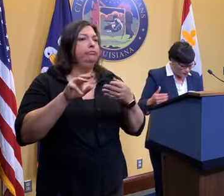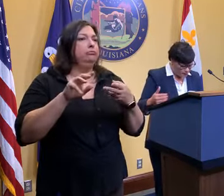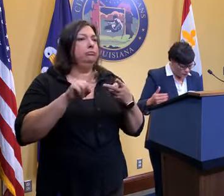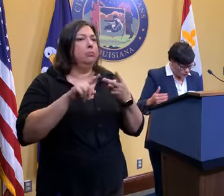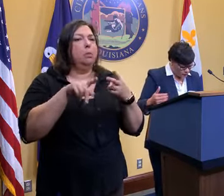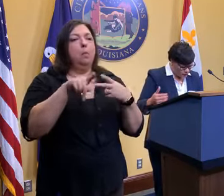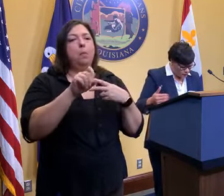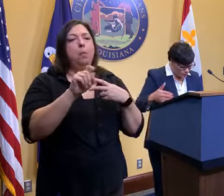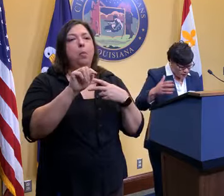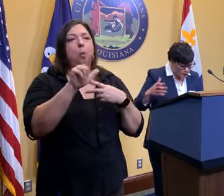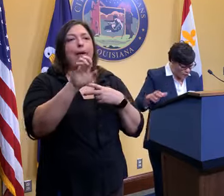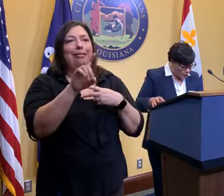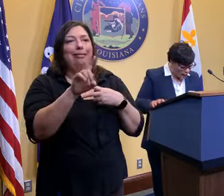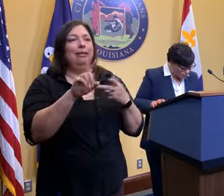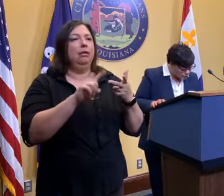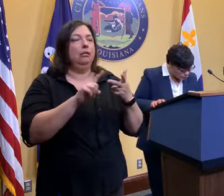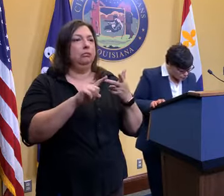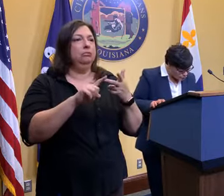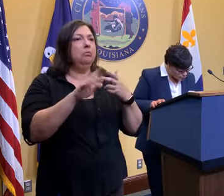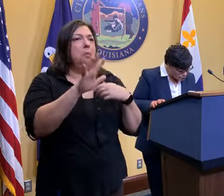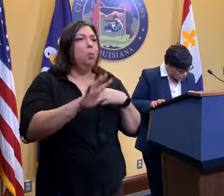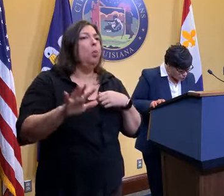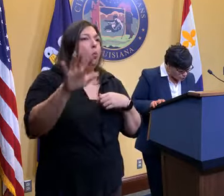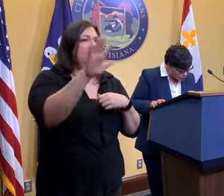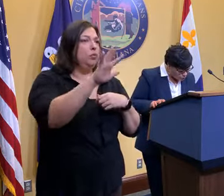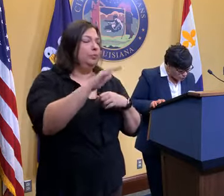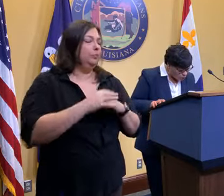the cities throughout.